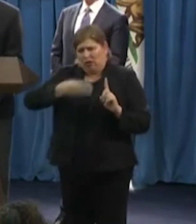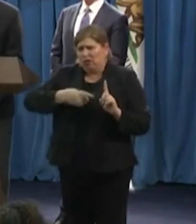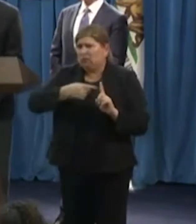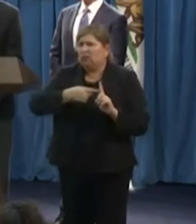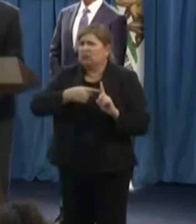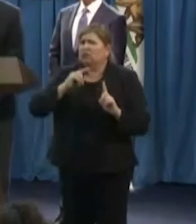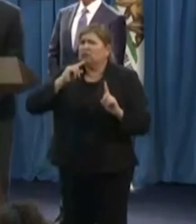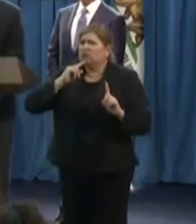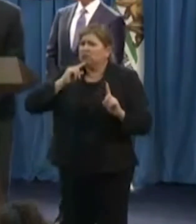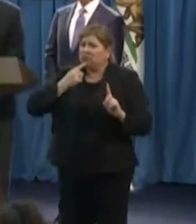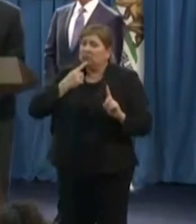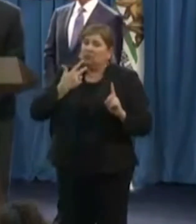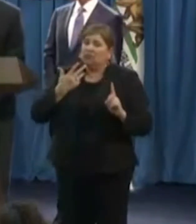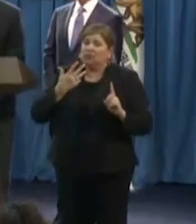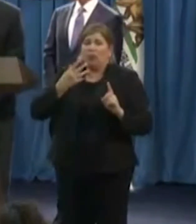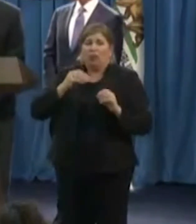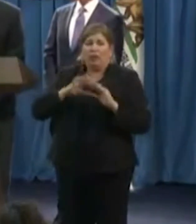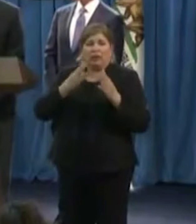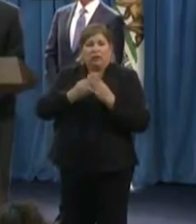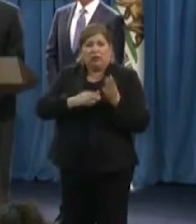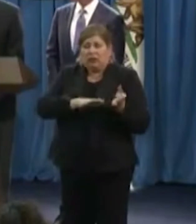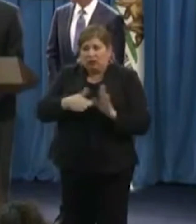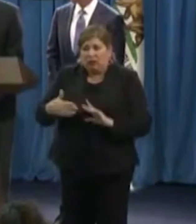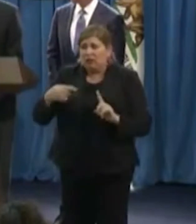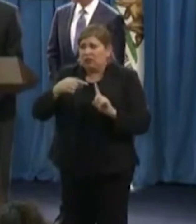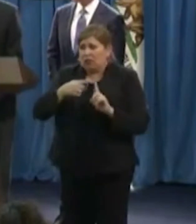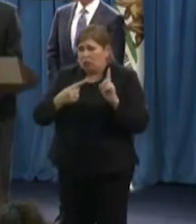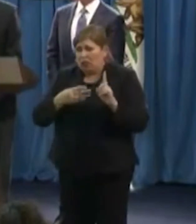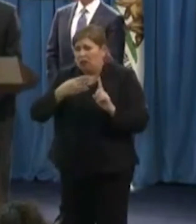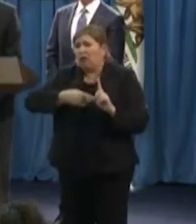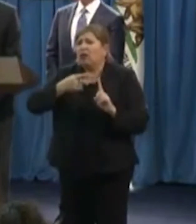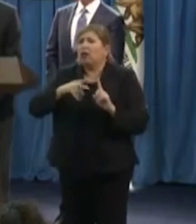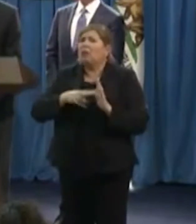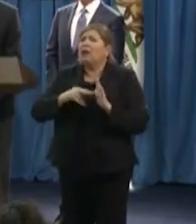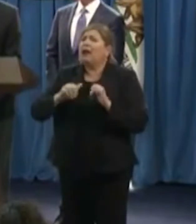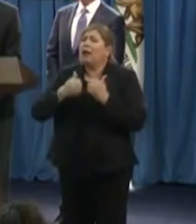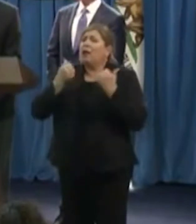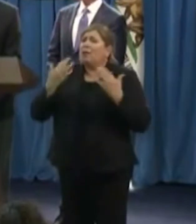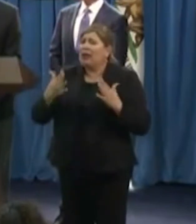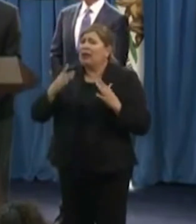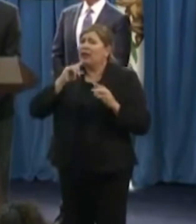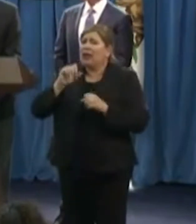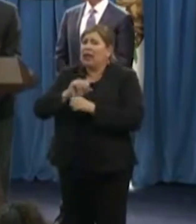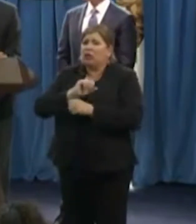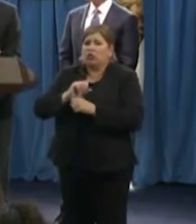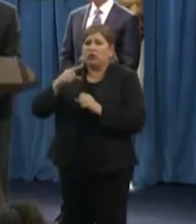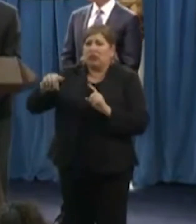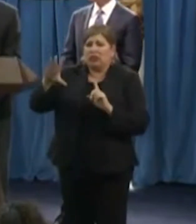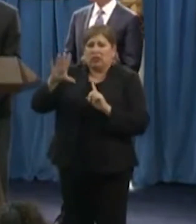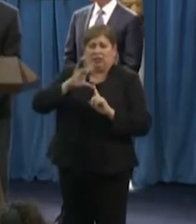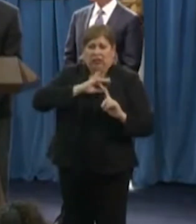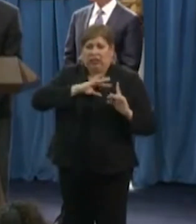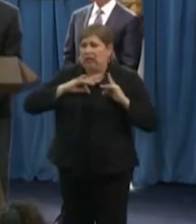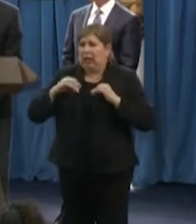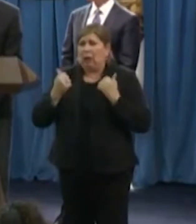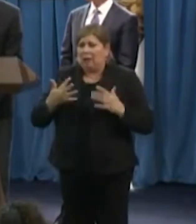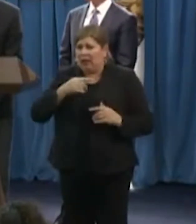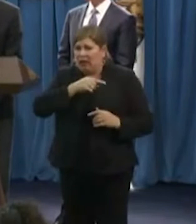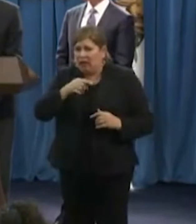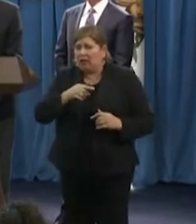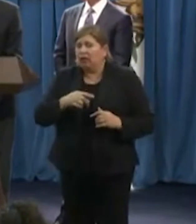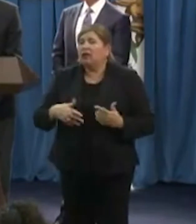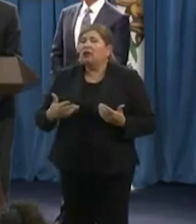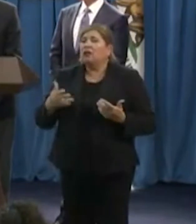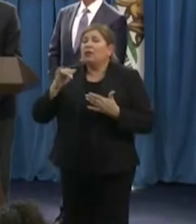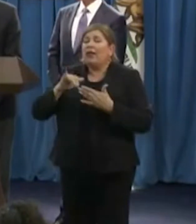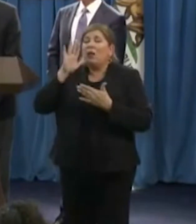significant mortality outcome, how many people are in fact infected, and it helps us do what the governor has been asking us to do,